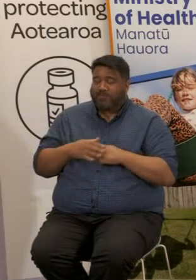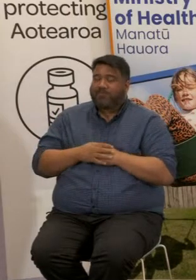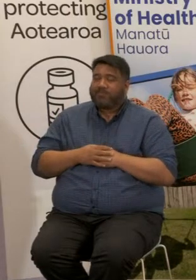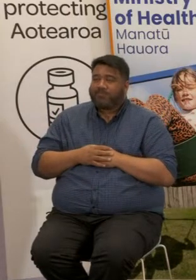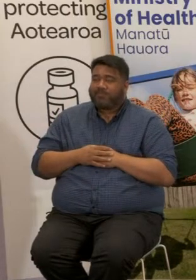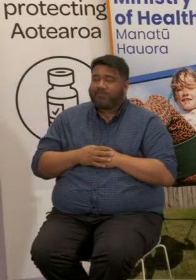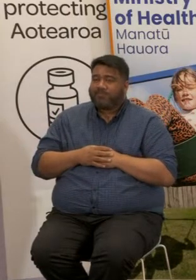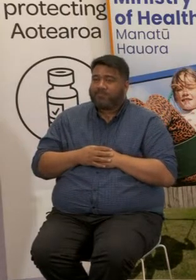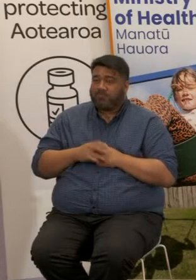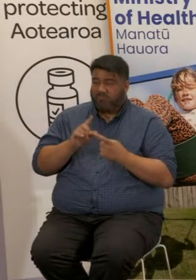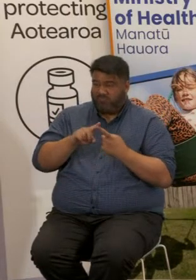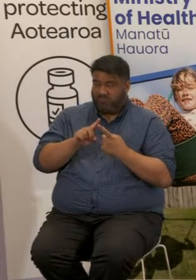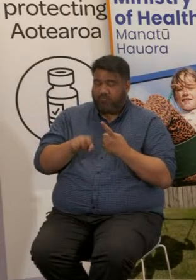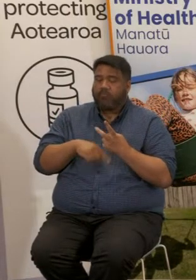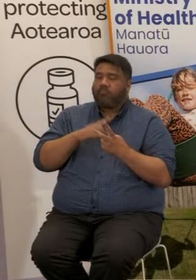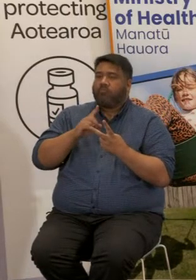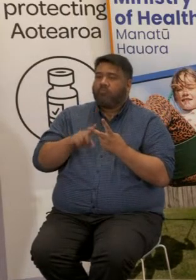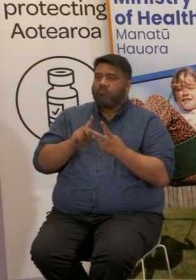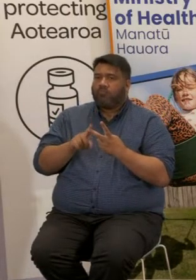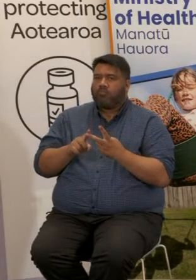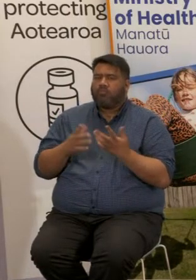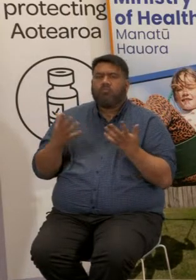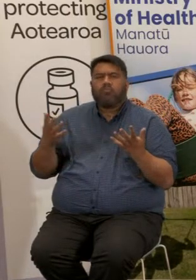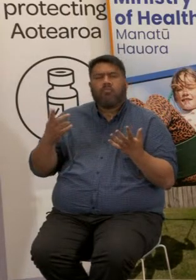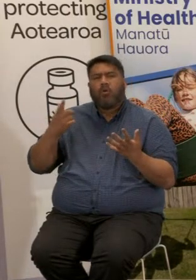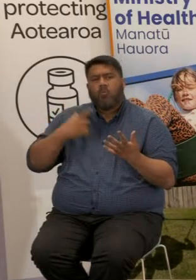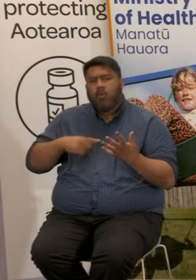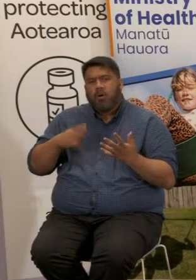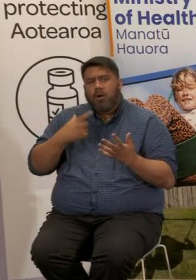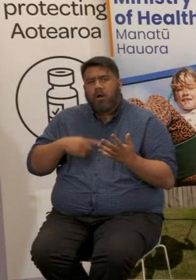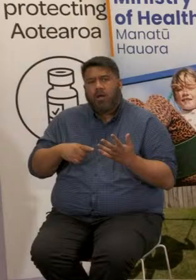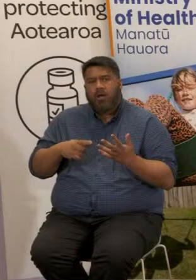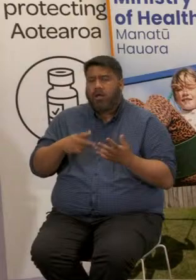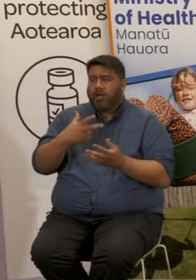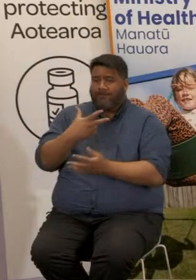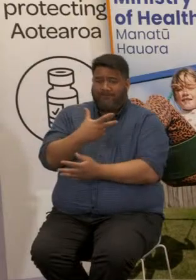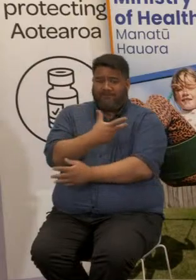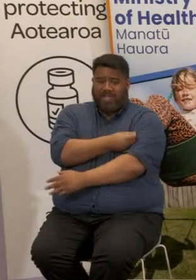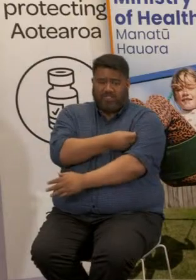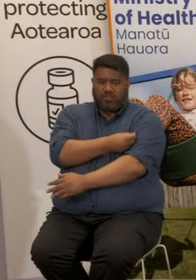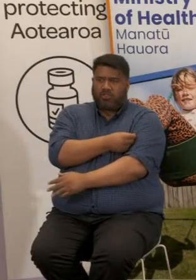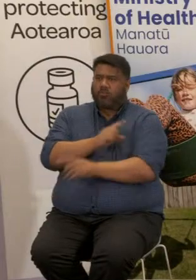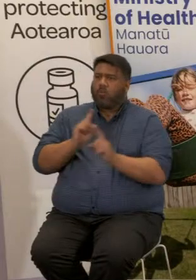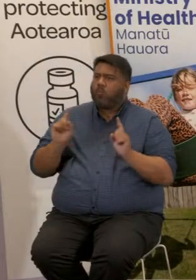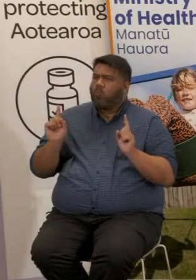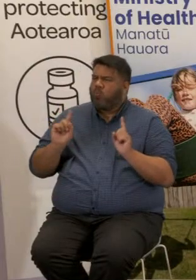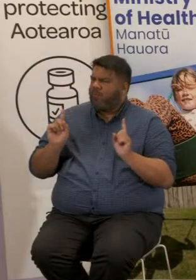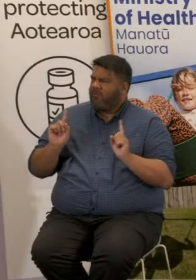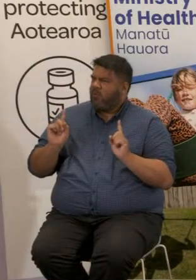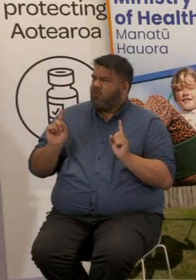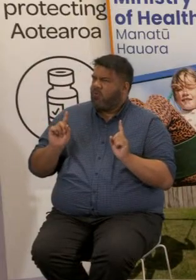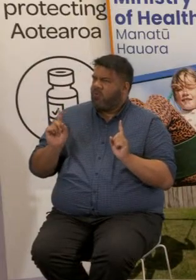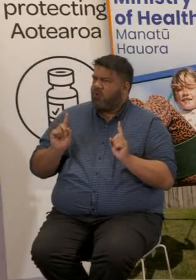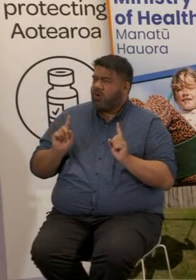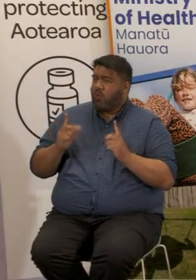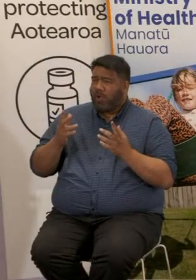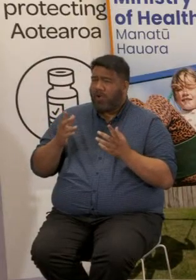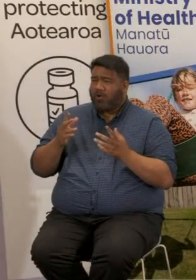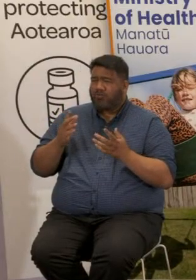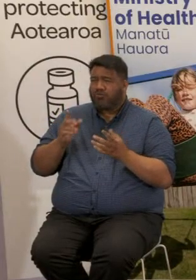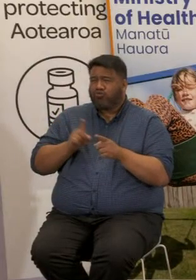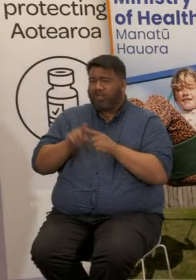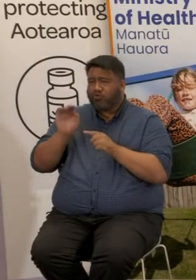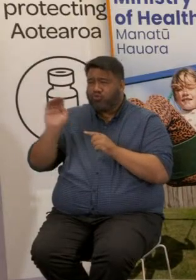The next thing is why we're doing this. You know, what is the purpose of vaccination? And to re-ground us in the fact that the data is